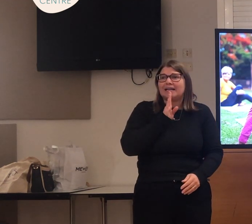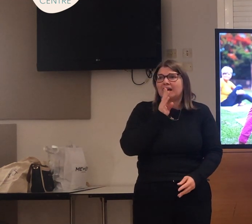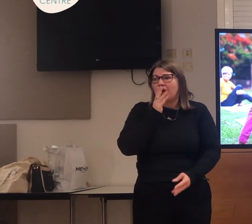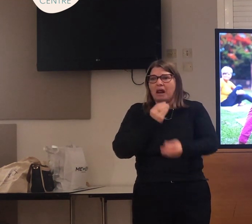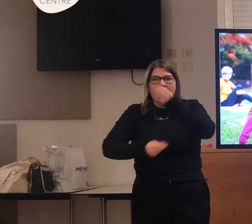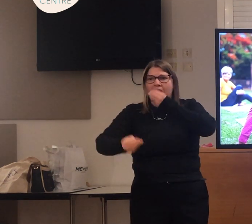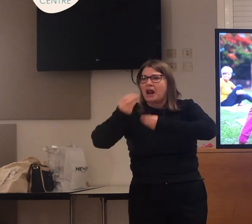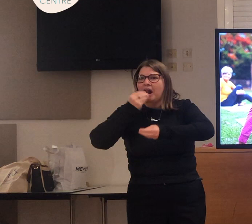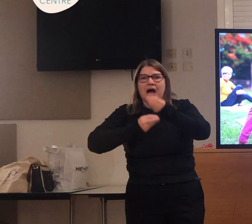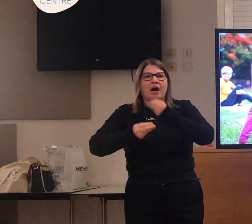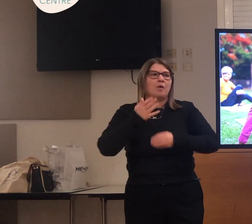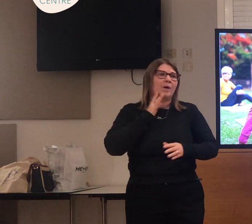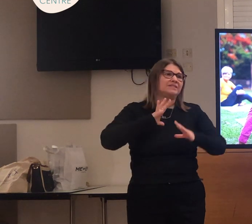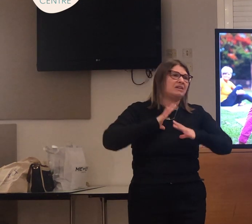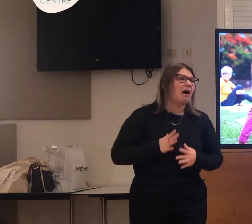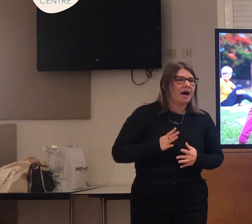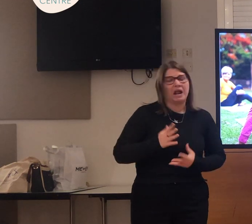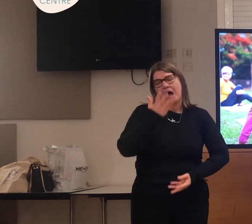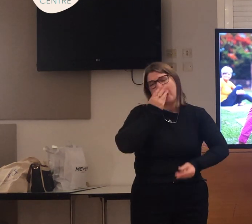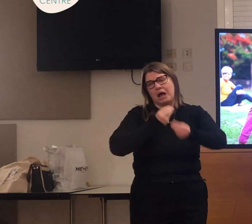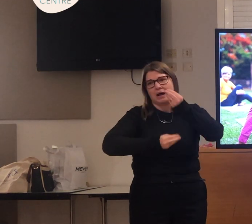slept because of menopause,